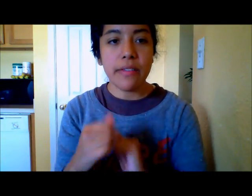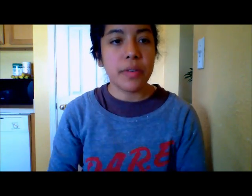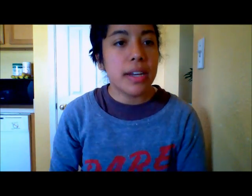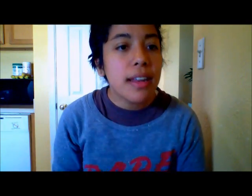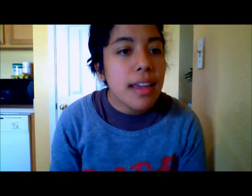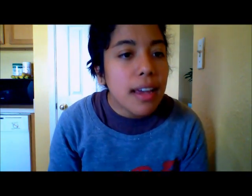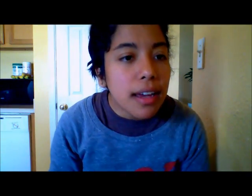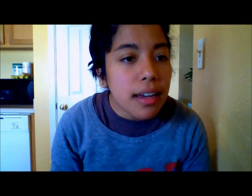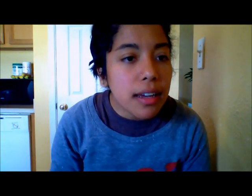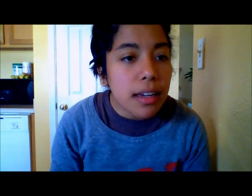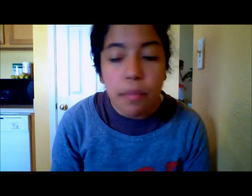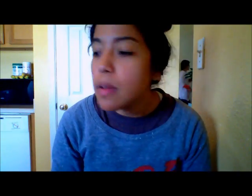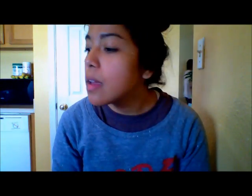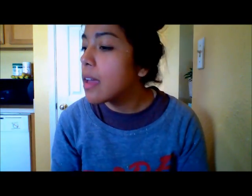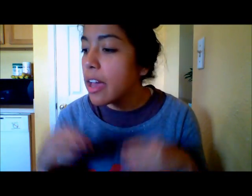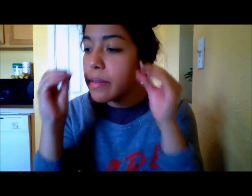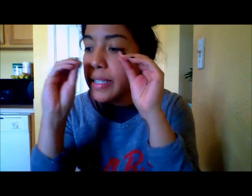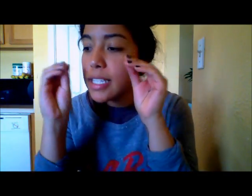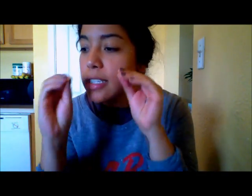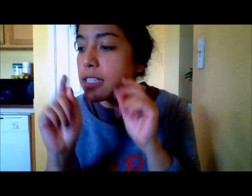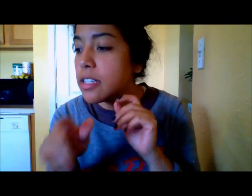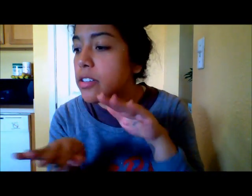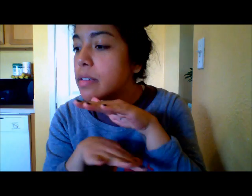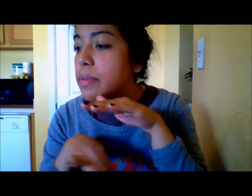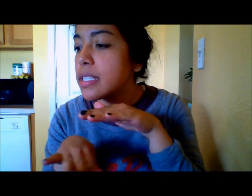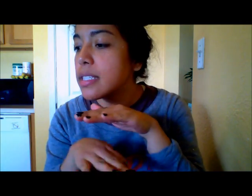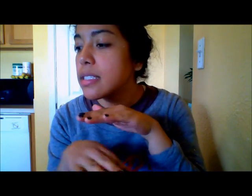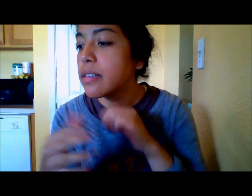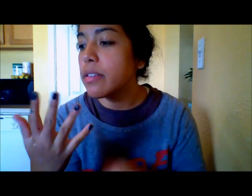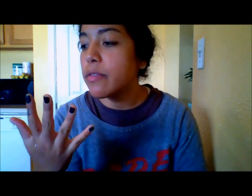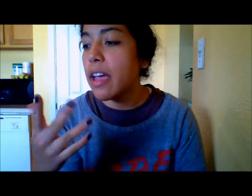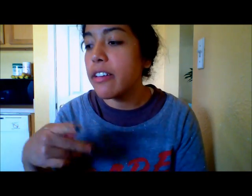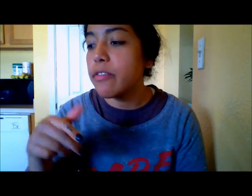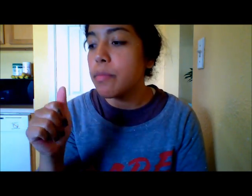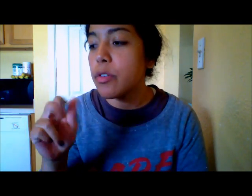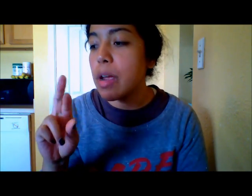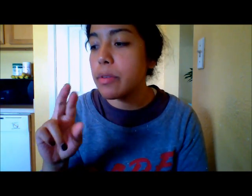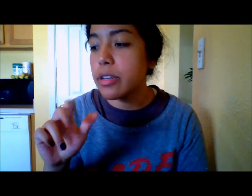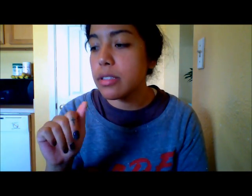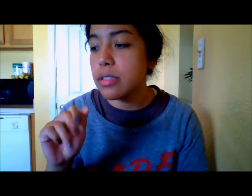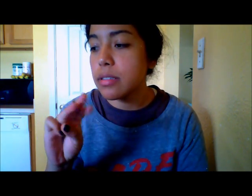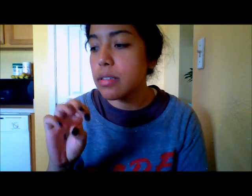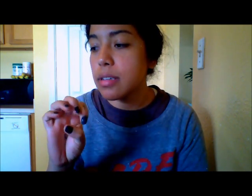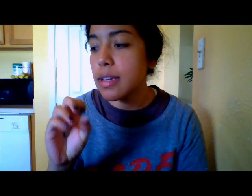Hi everyone. Um, I'll be teaching you the basics of the 5 parameters. Okay.